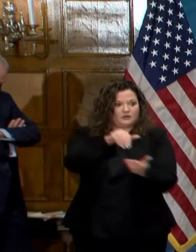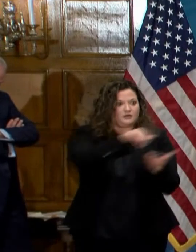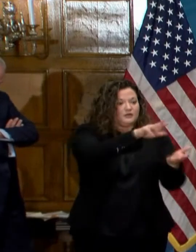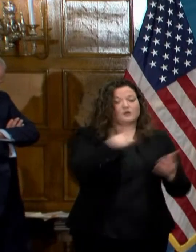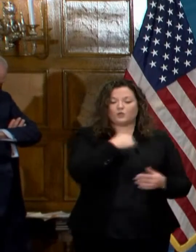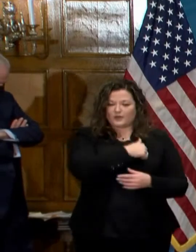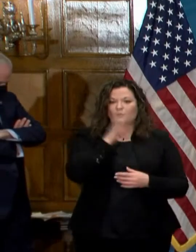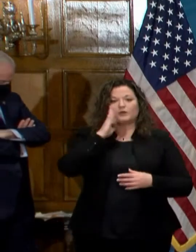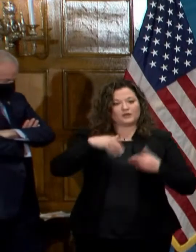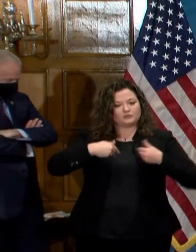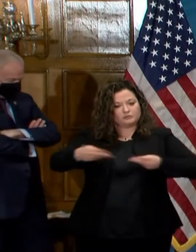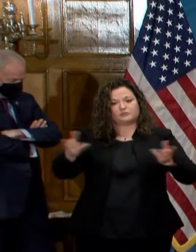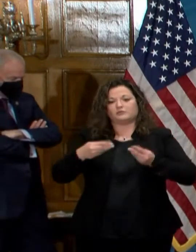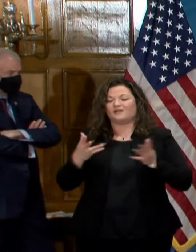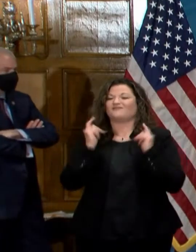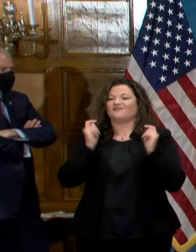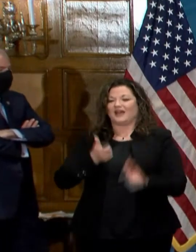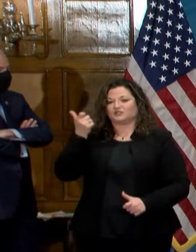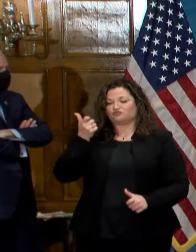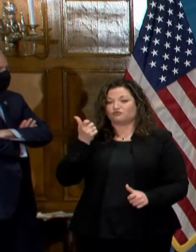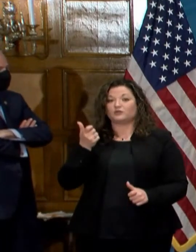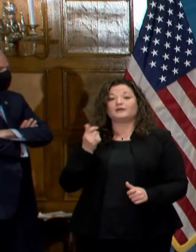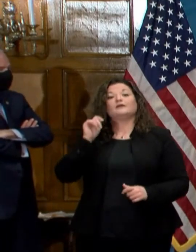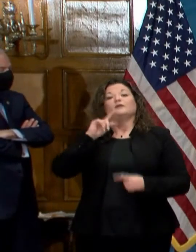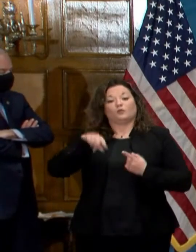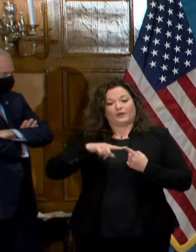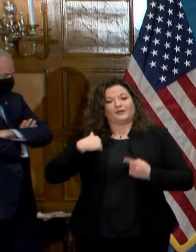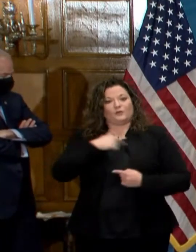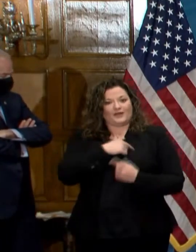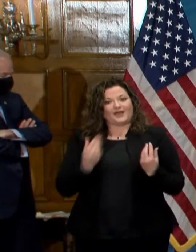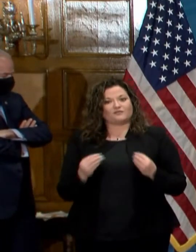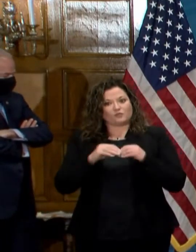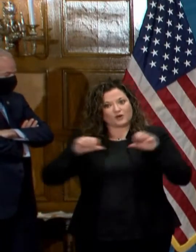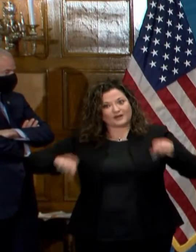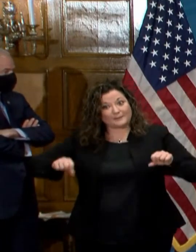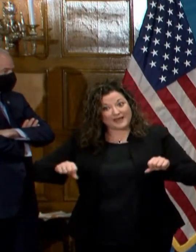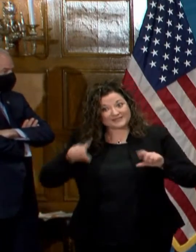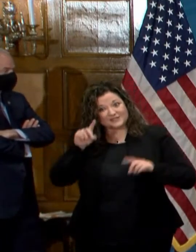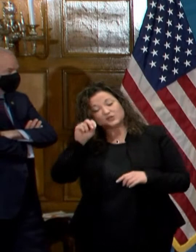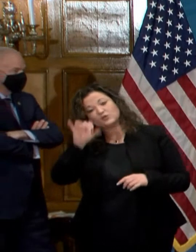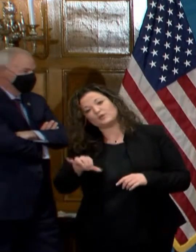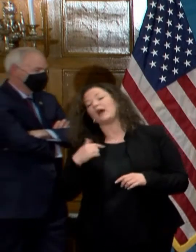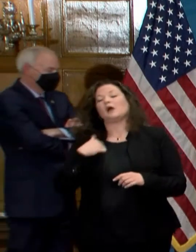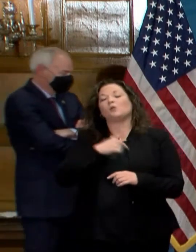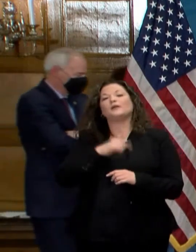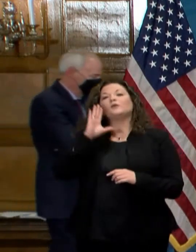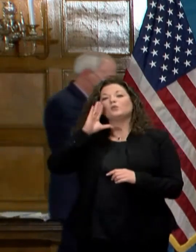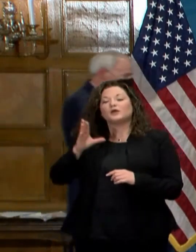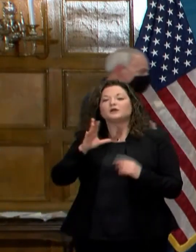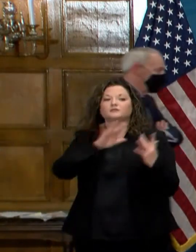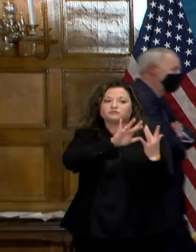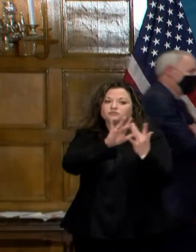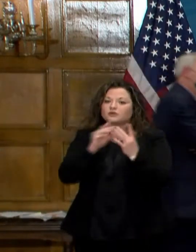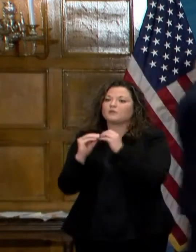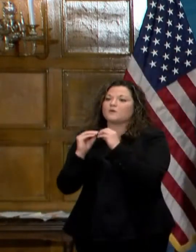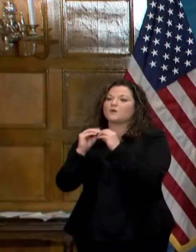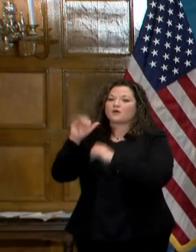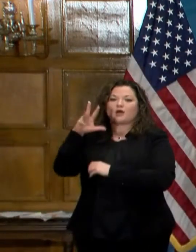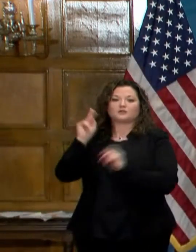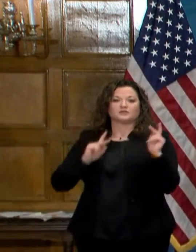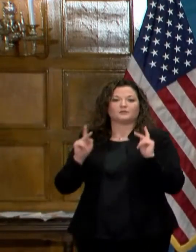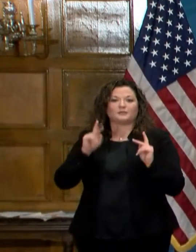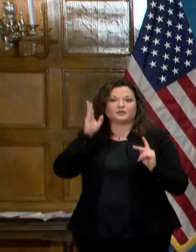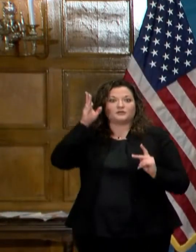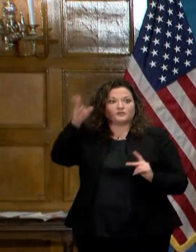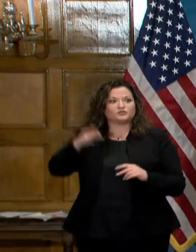we develop more and more capacity to do so. So we will reach out to more Arkansans in the future. We